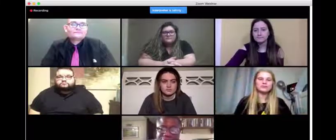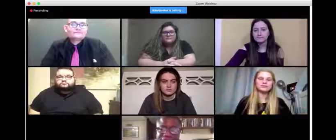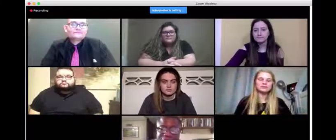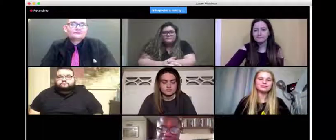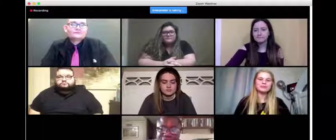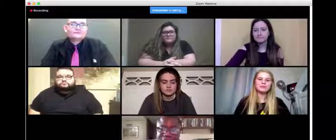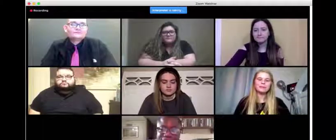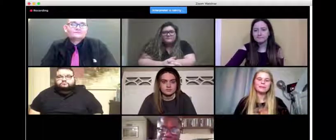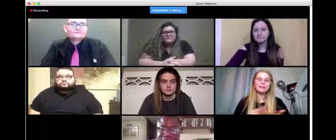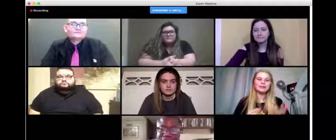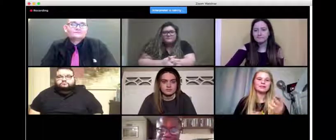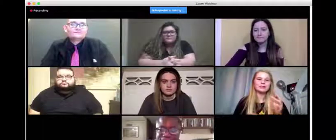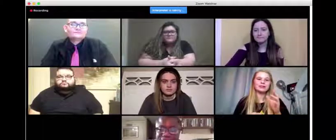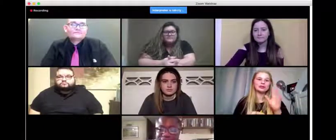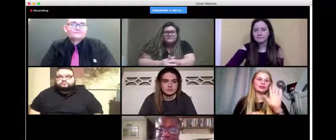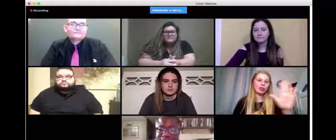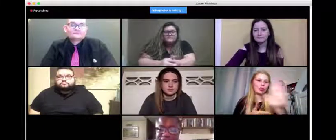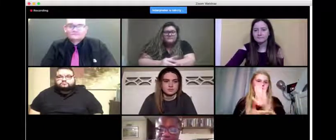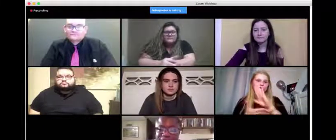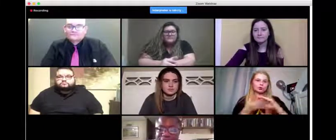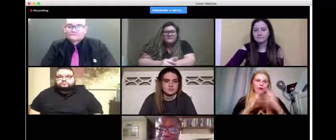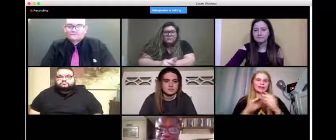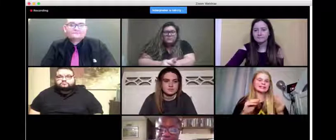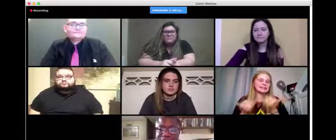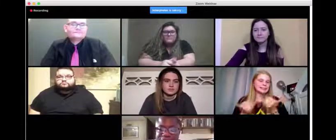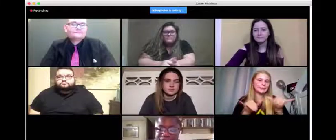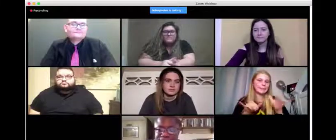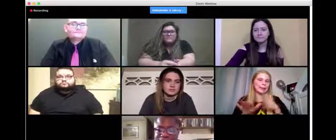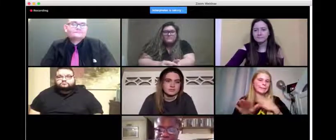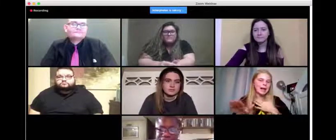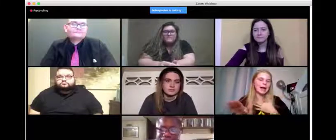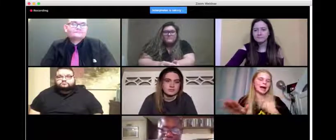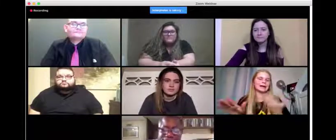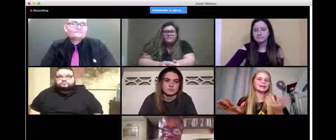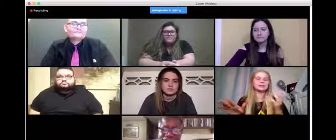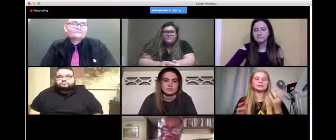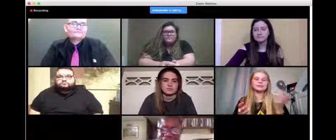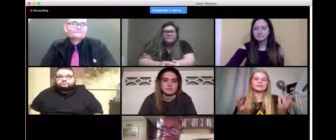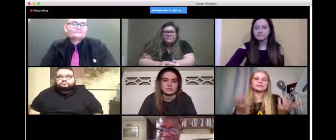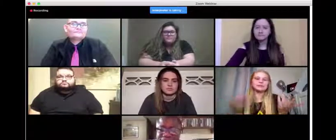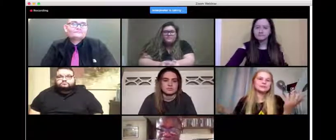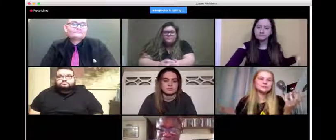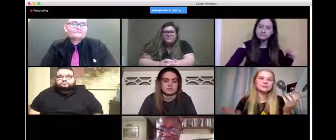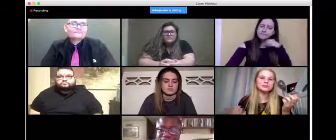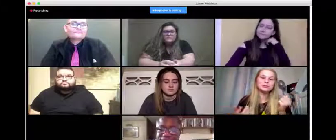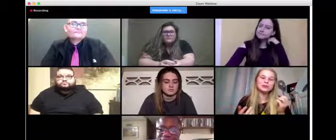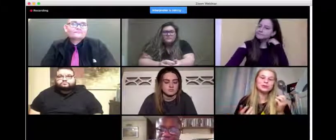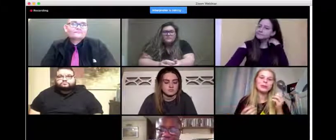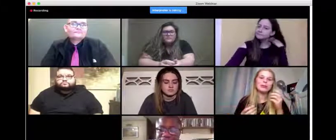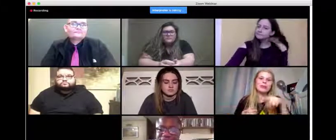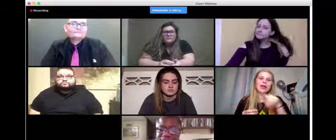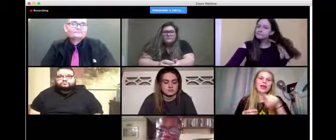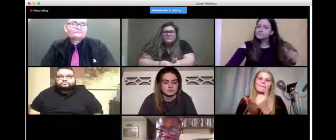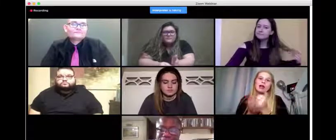mine. So they have really helped me a lot with being deaf and navigating the deaf world.